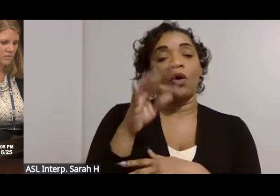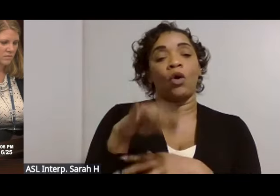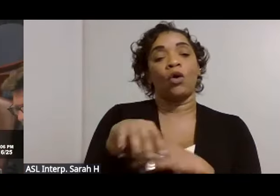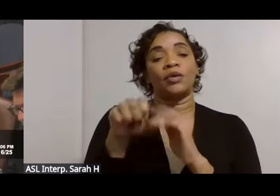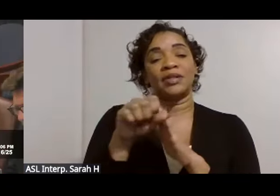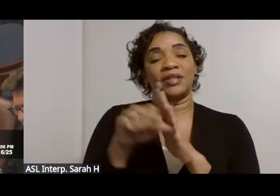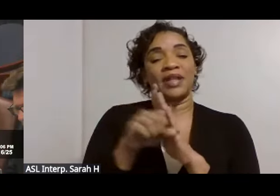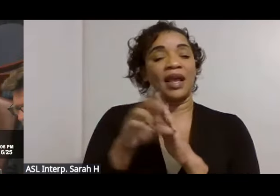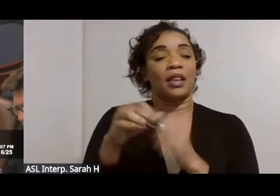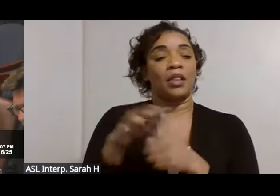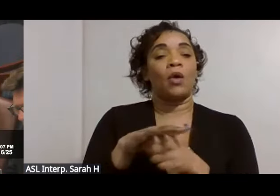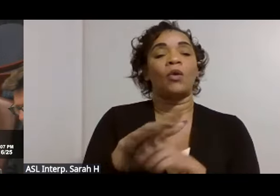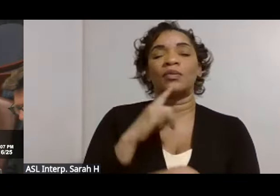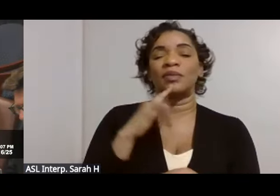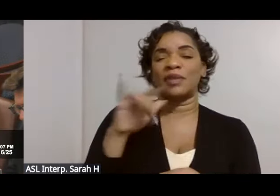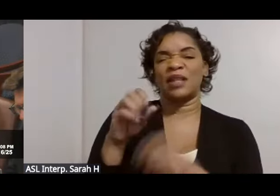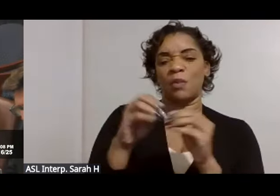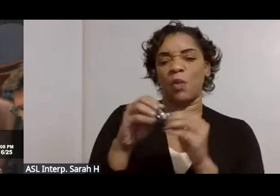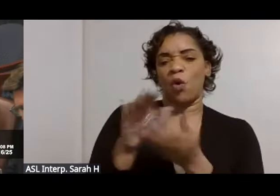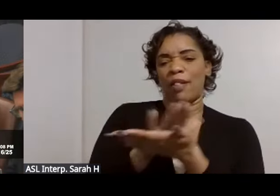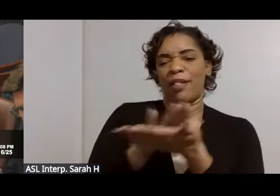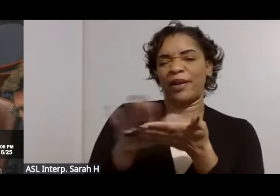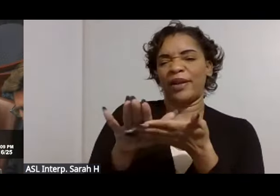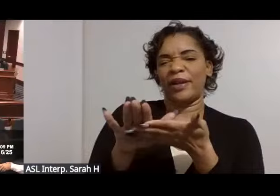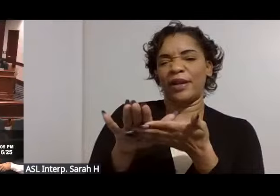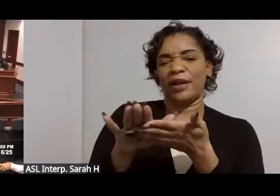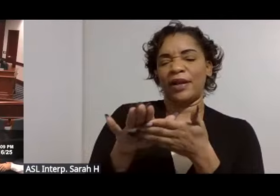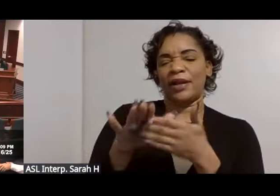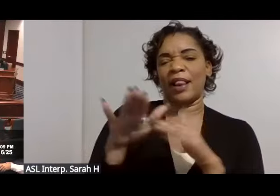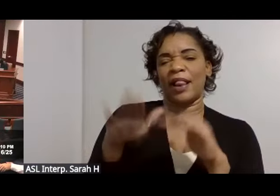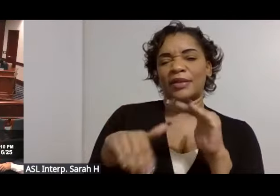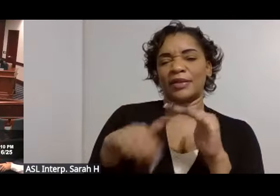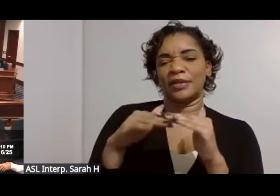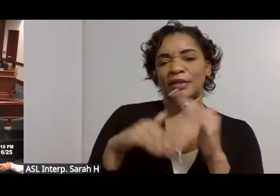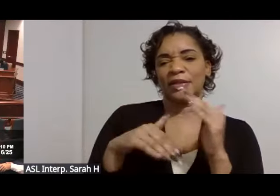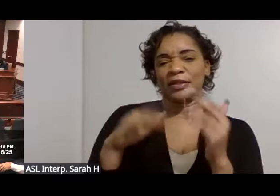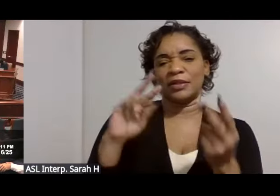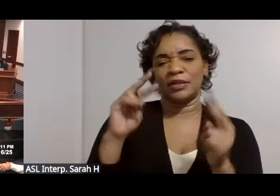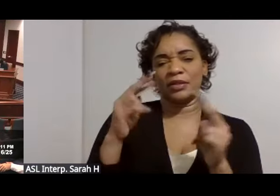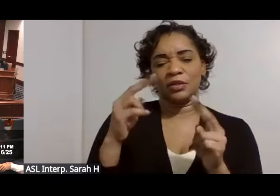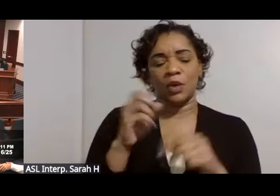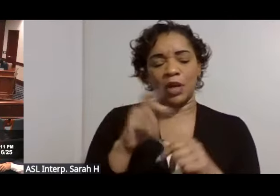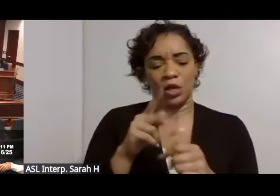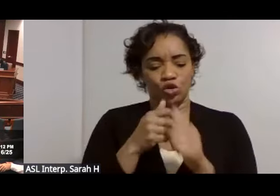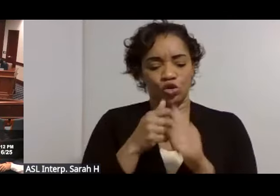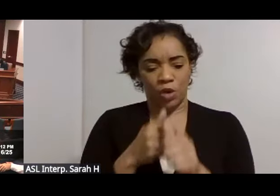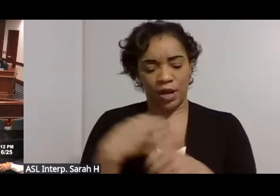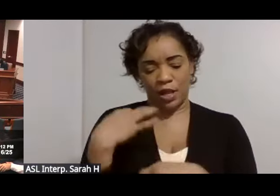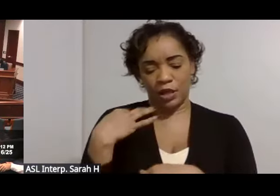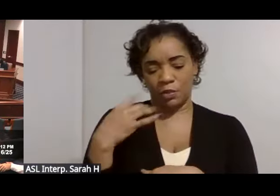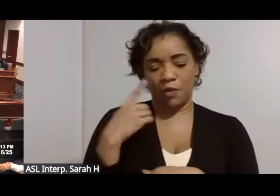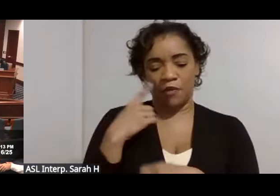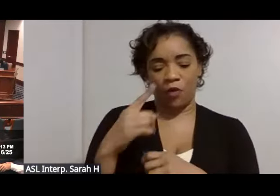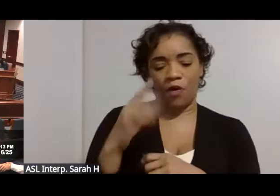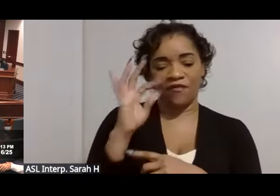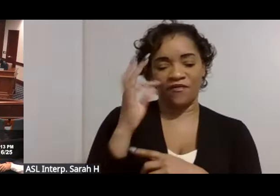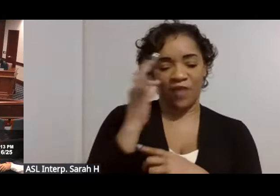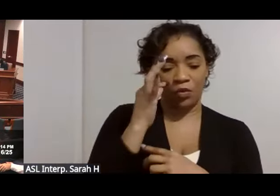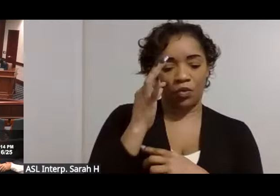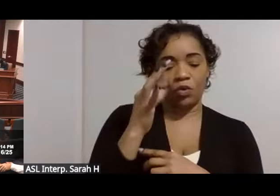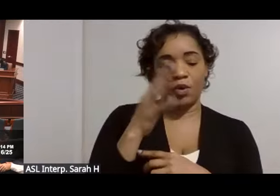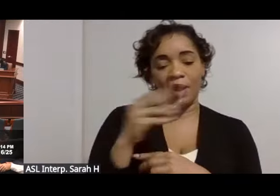less, track and Track track eligibility eligibility For for, federal and state / local elections.